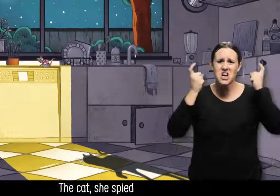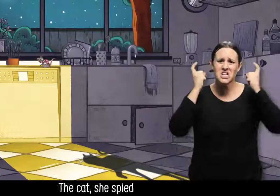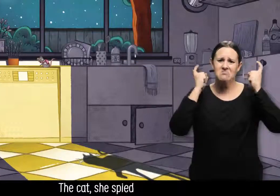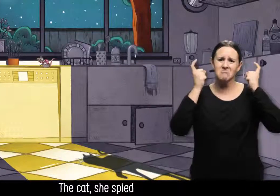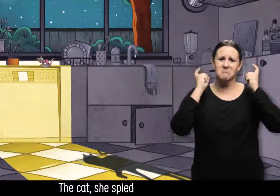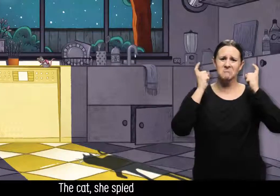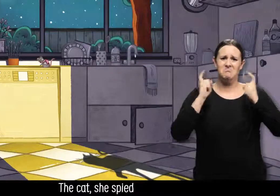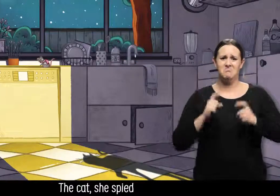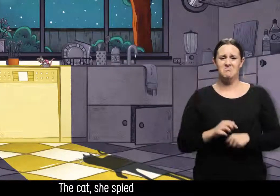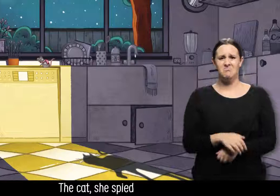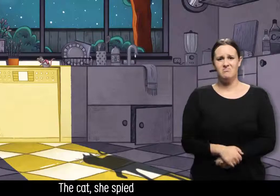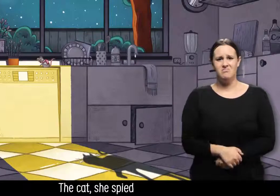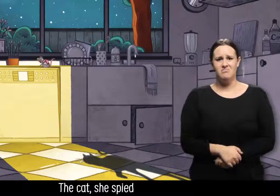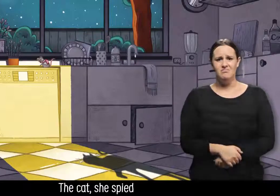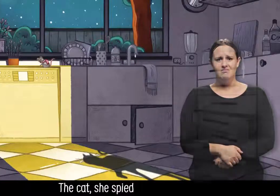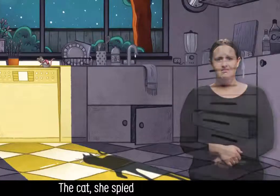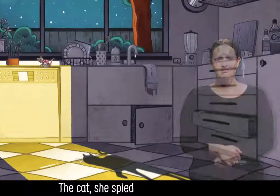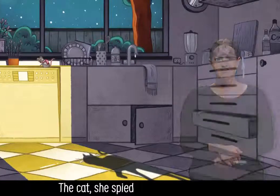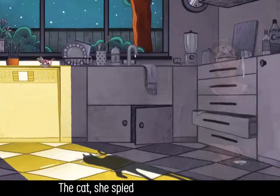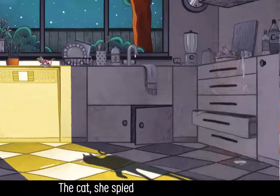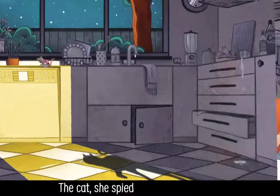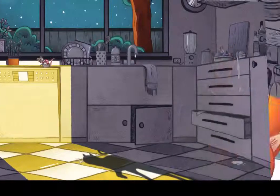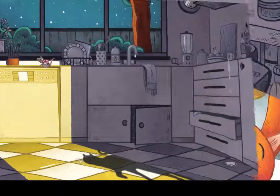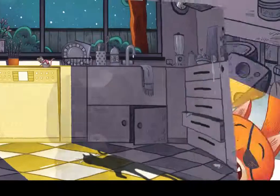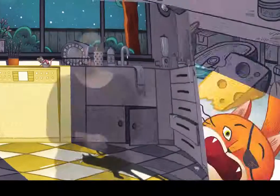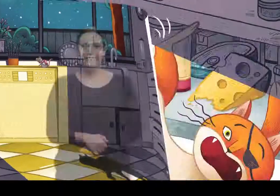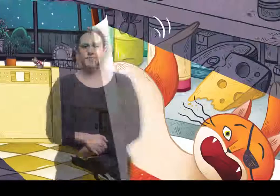the cat she spied